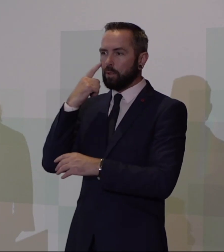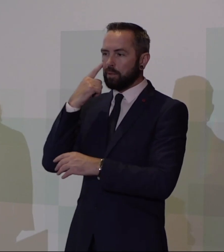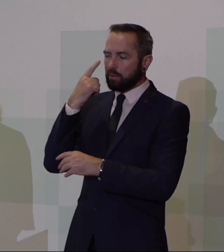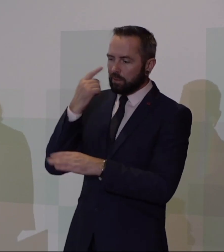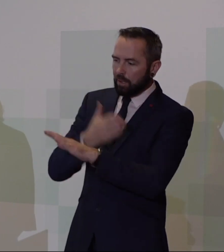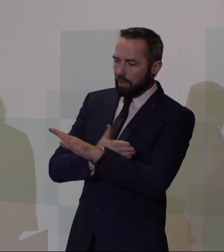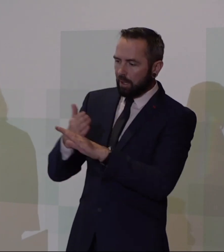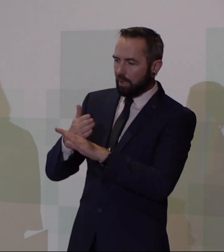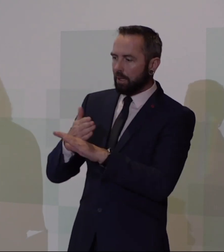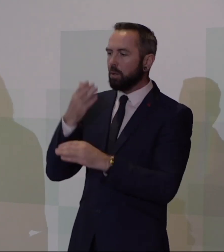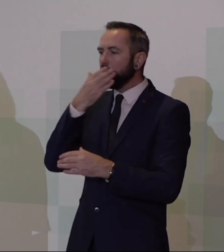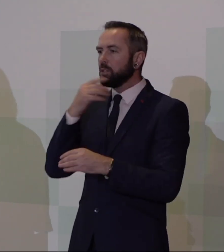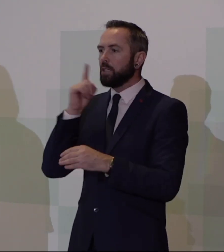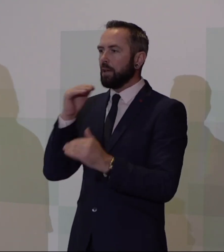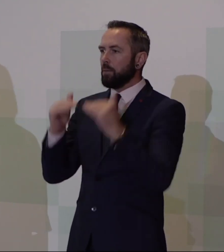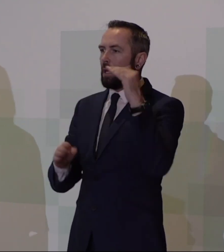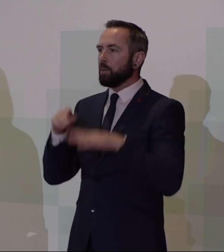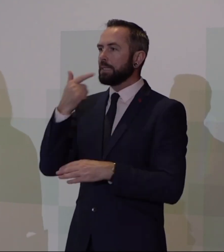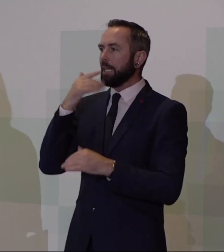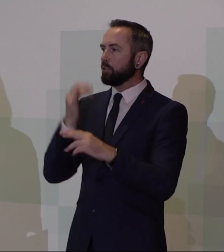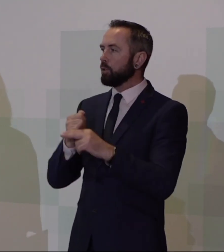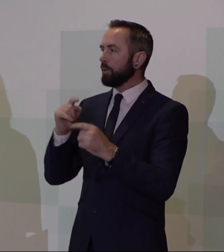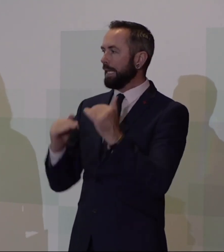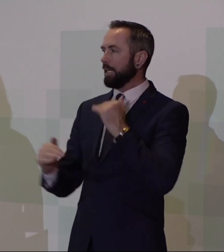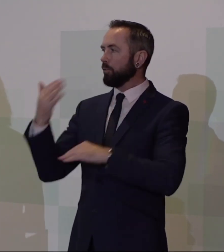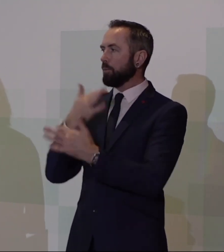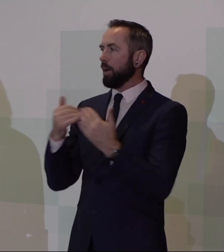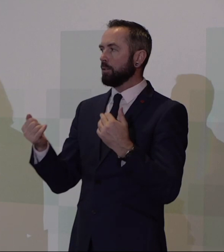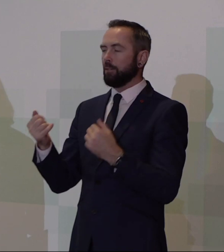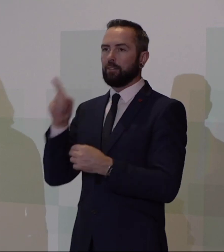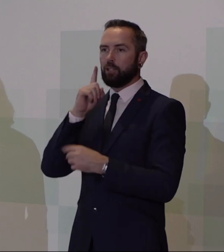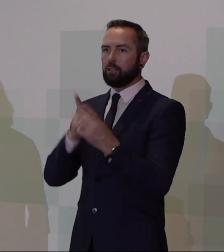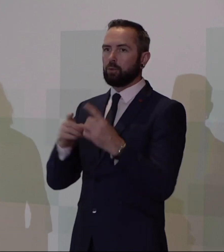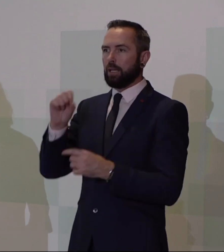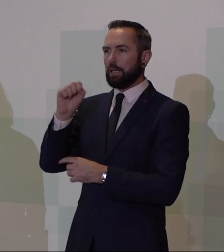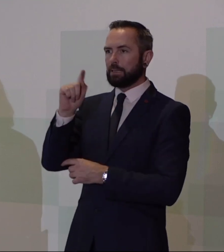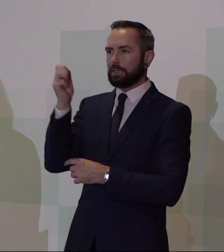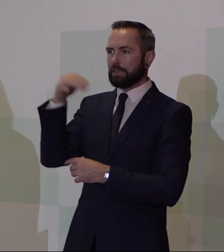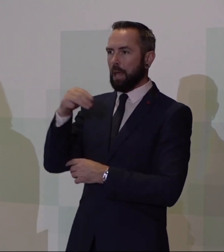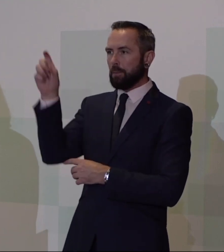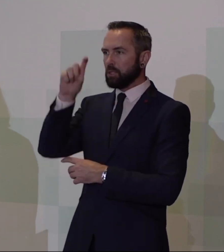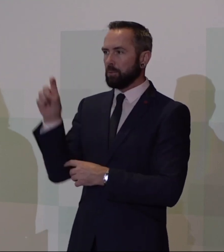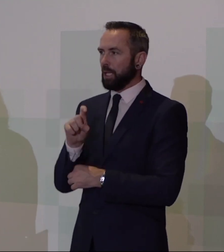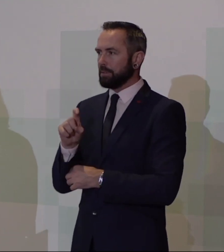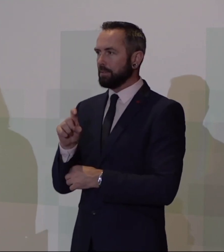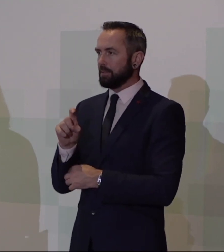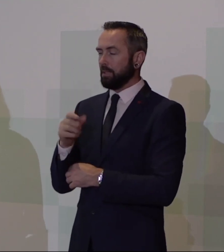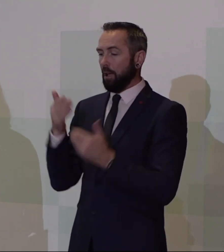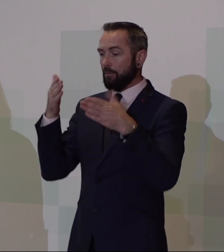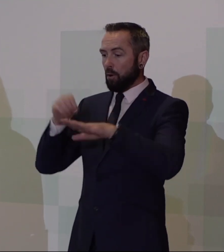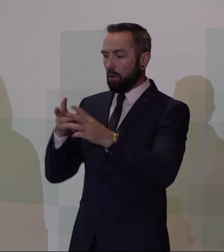of subjects at secondary school and how to increase the number of girls taking STEM subjects. I'll focus on the work we did with the whole